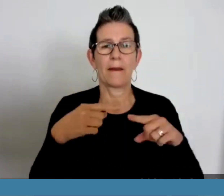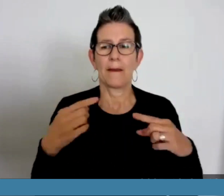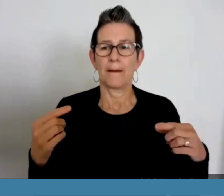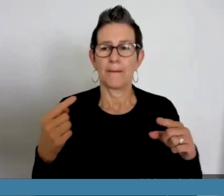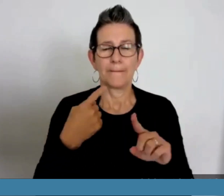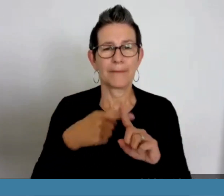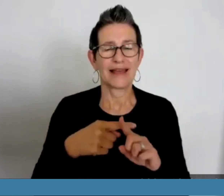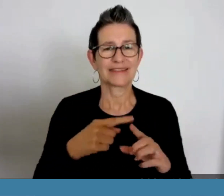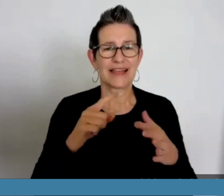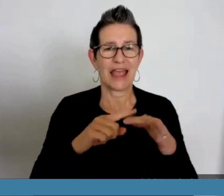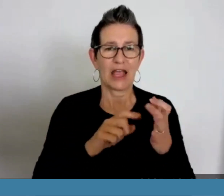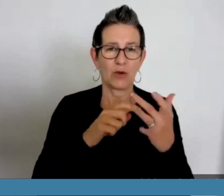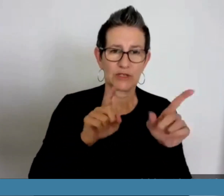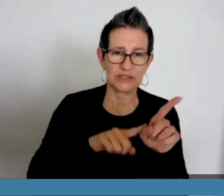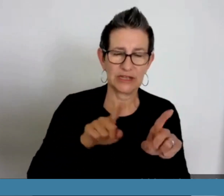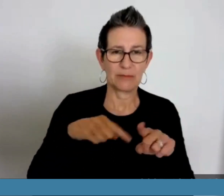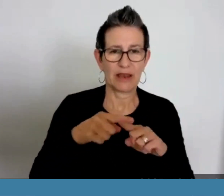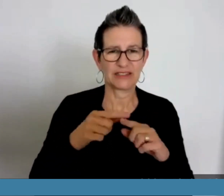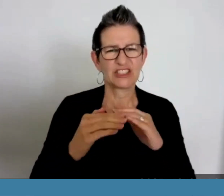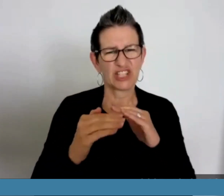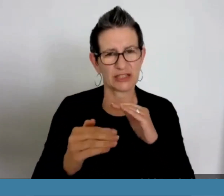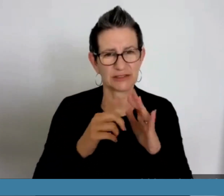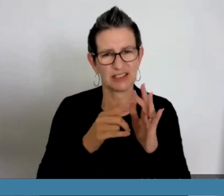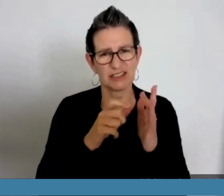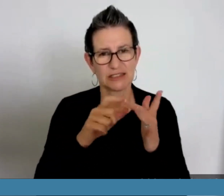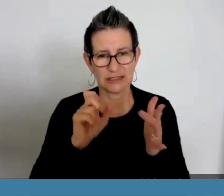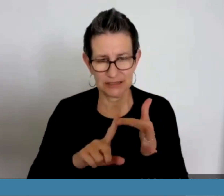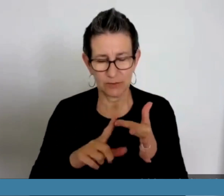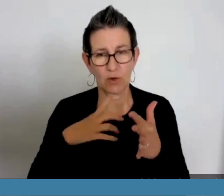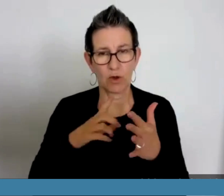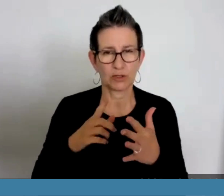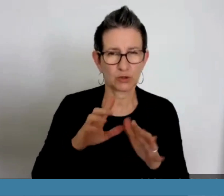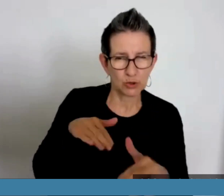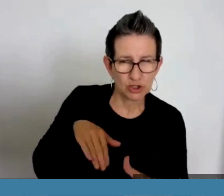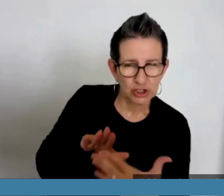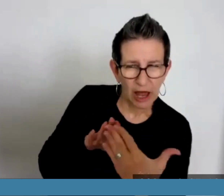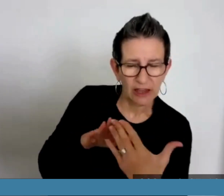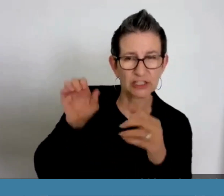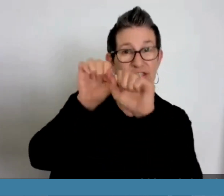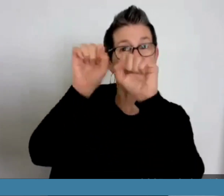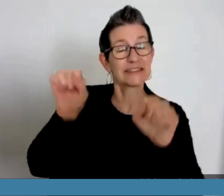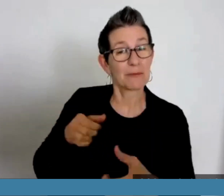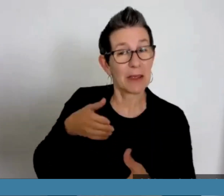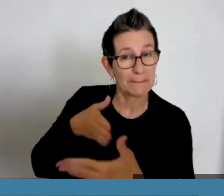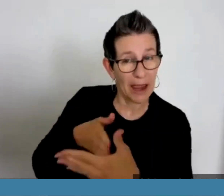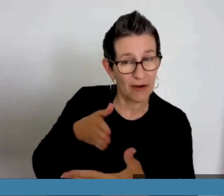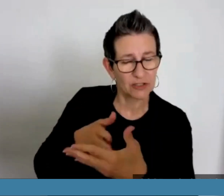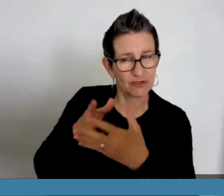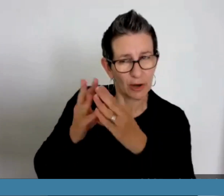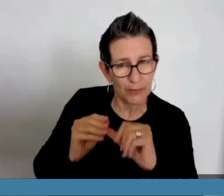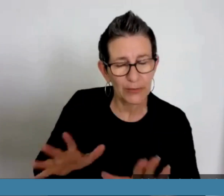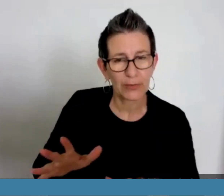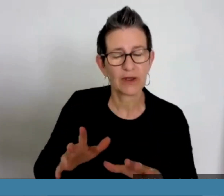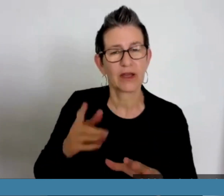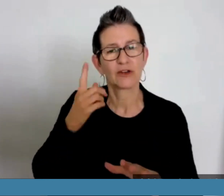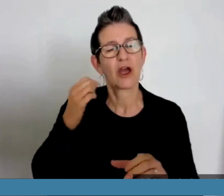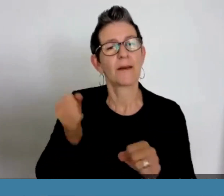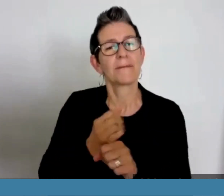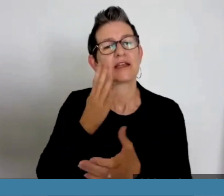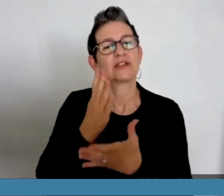Our projects are designed to challenge systemic barriers and promote fairness across systems, recognising